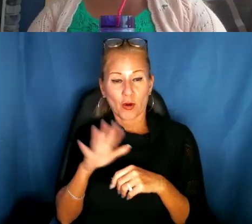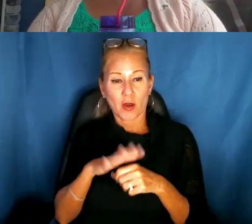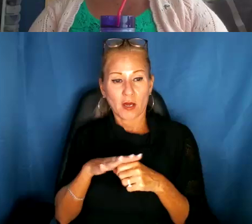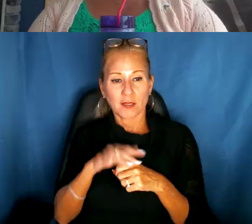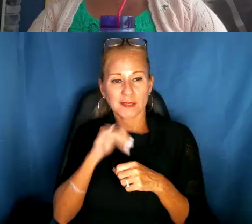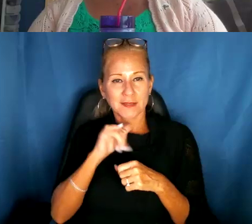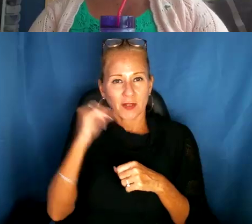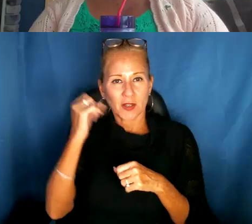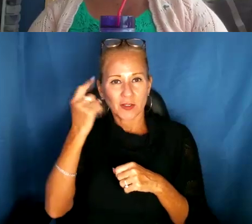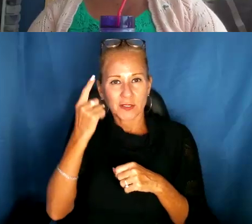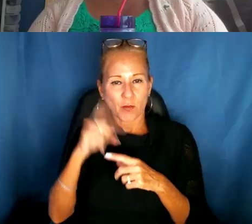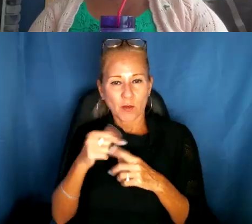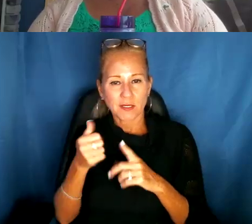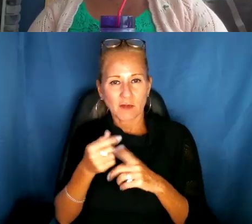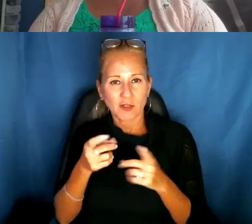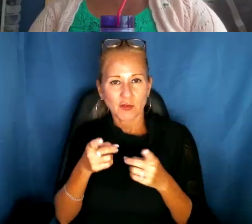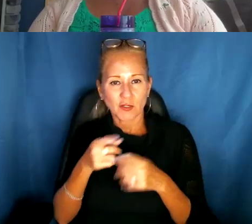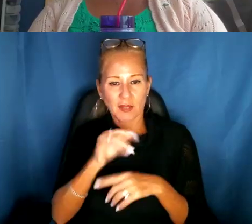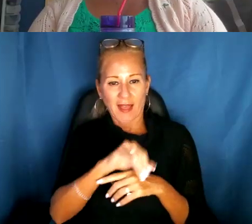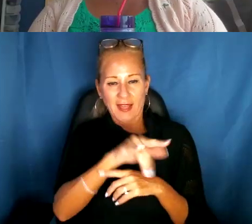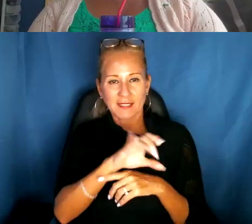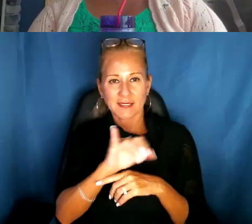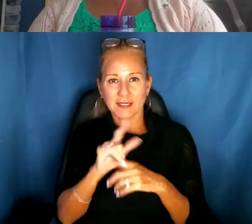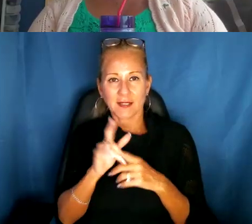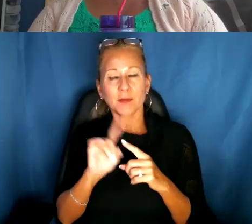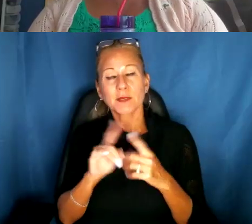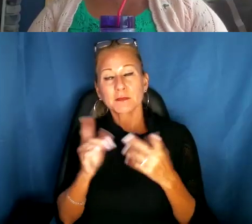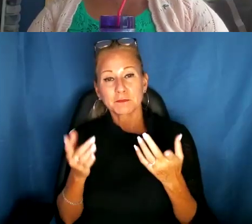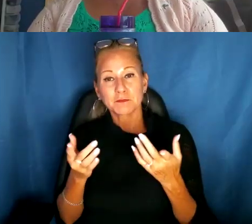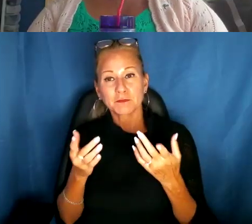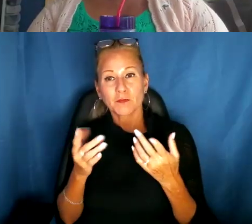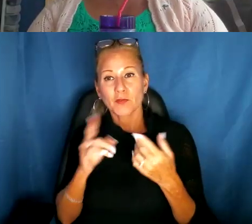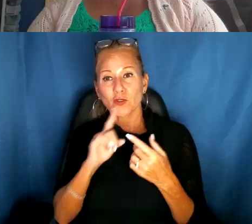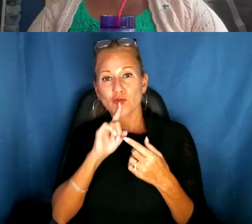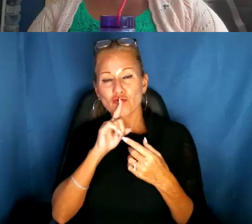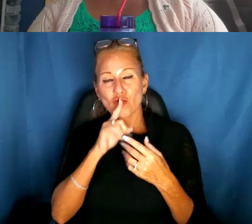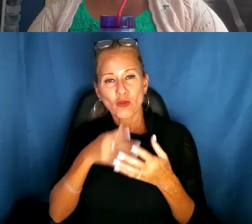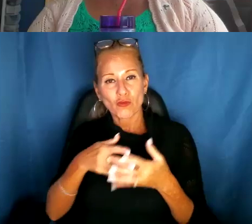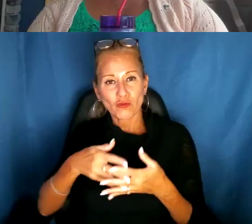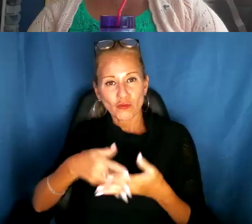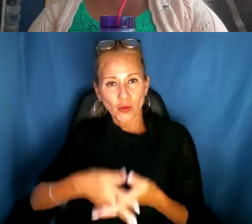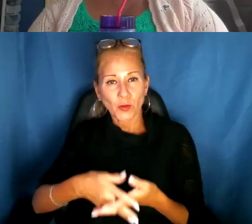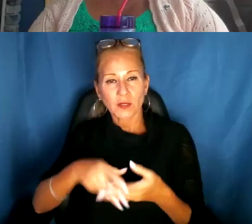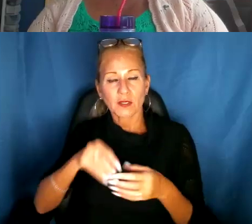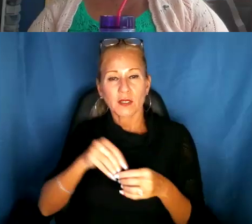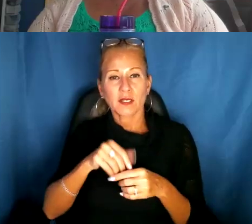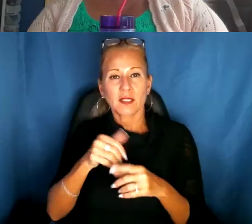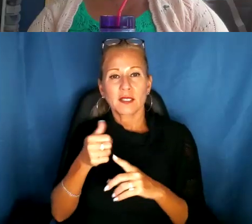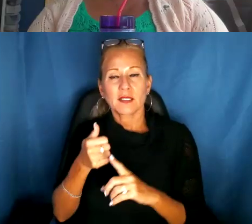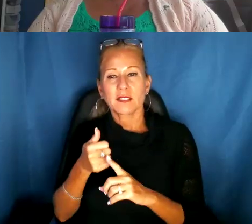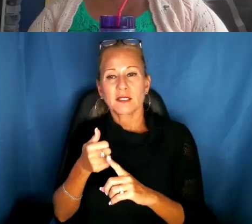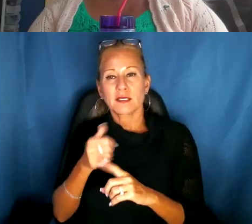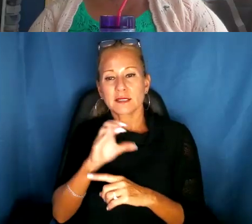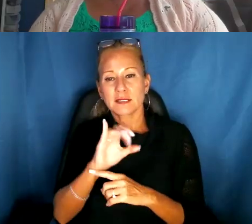don't understand what self-direction is and don't know what it is. But it's so rooted in this in the self-direction, in